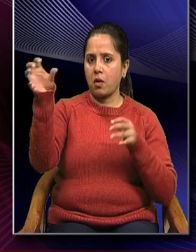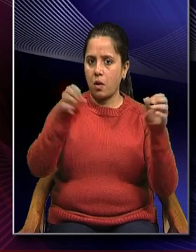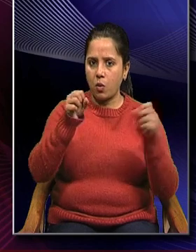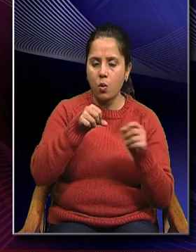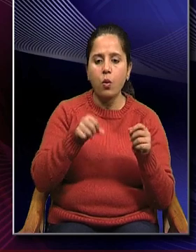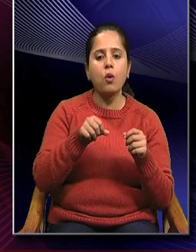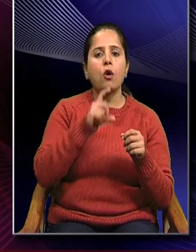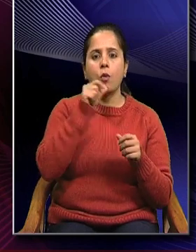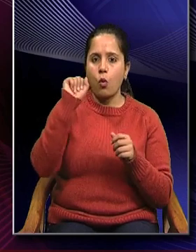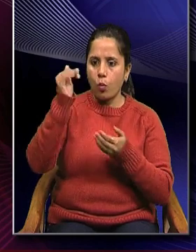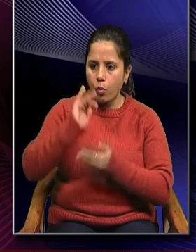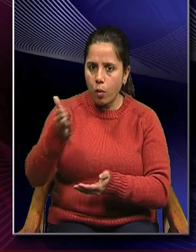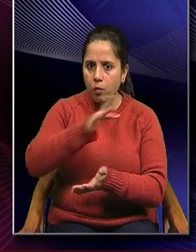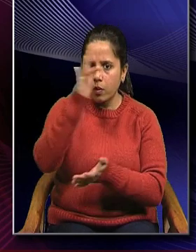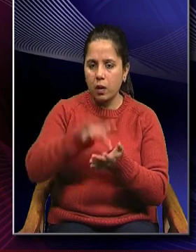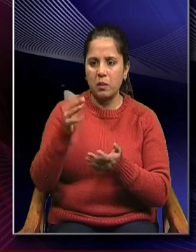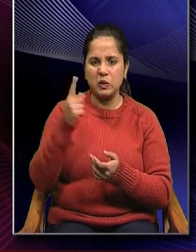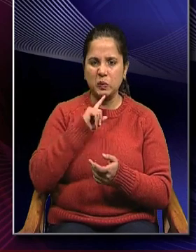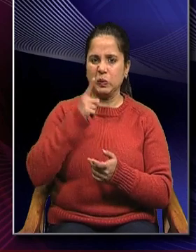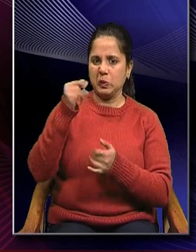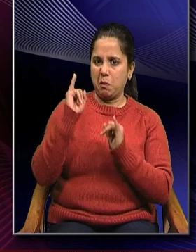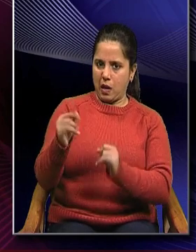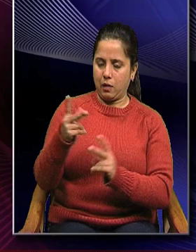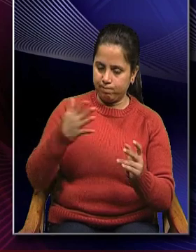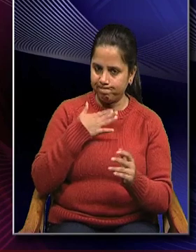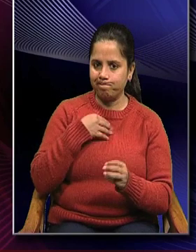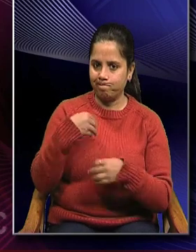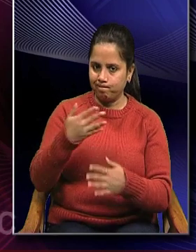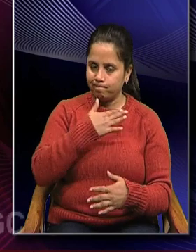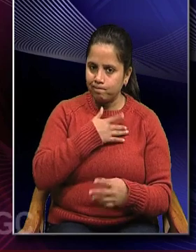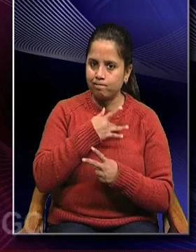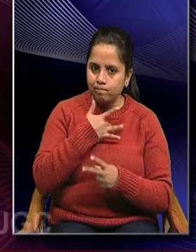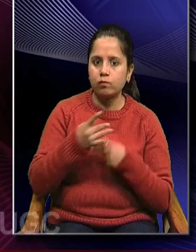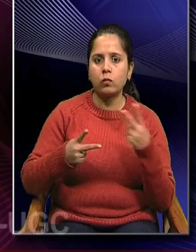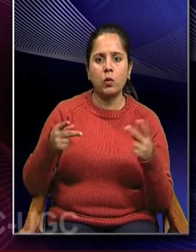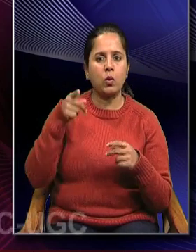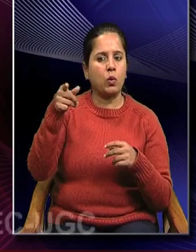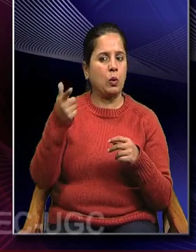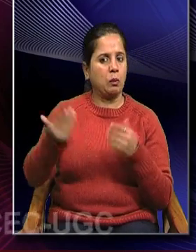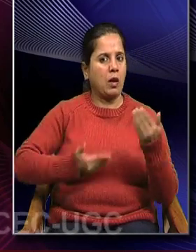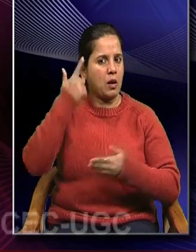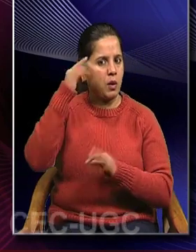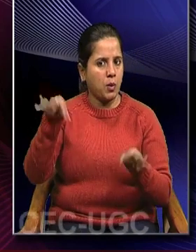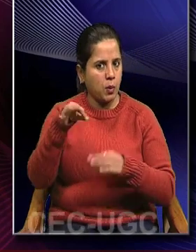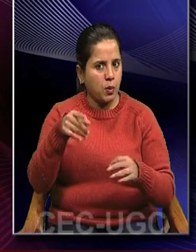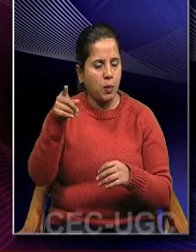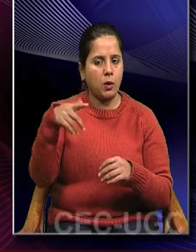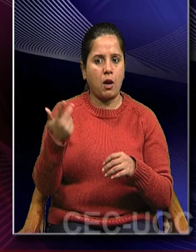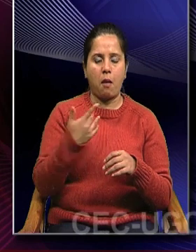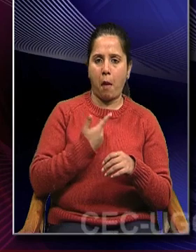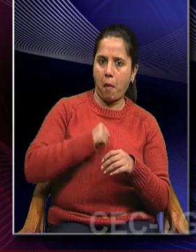natives who were in a way rude, those who were not those who were non-civilized, those who were barbaric in